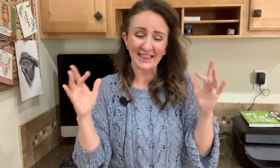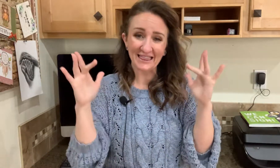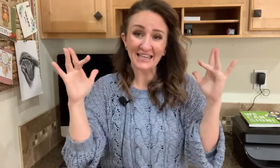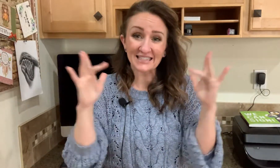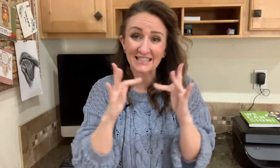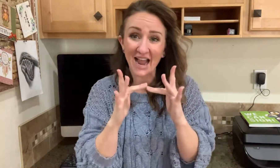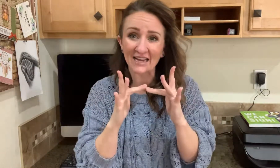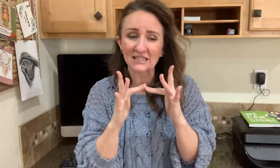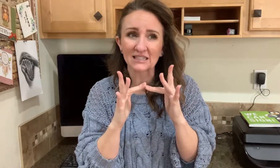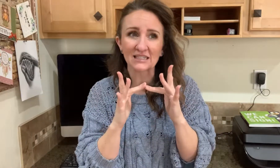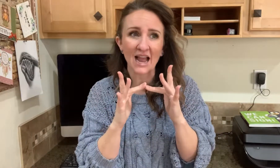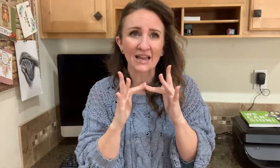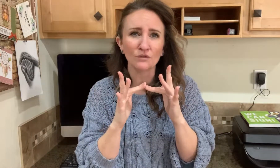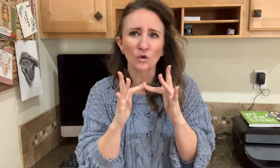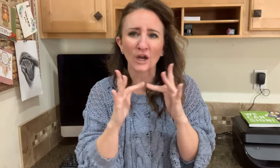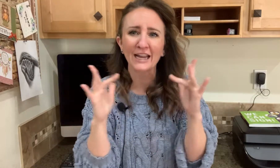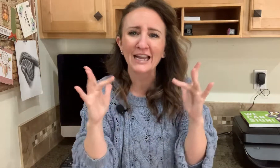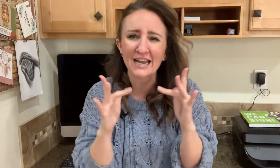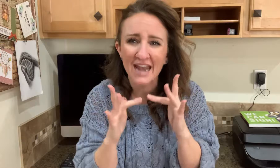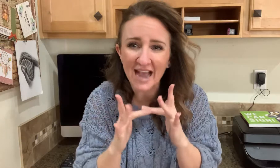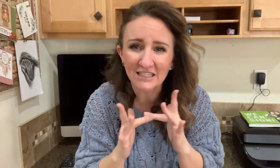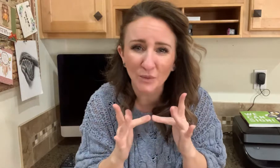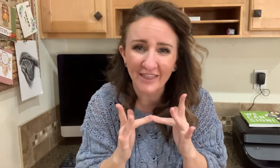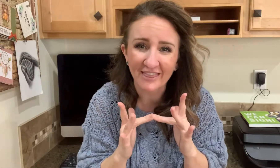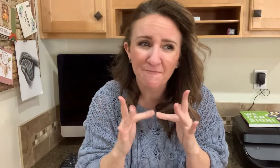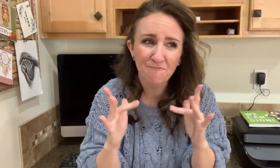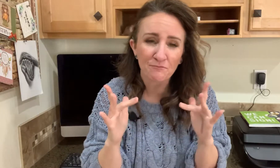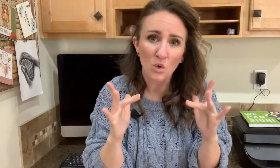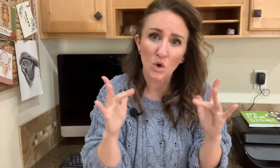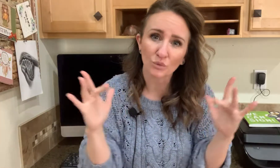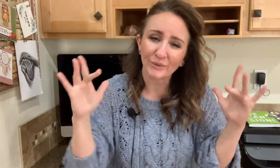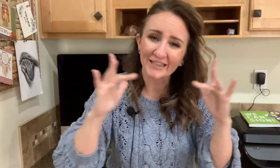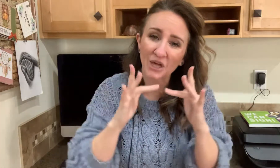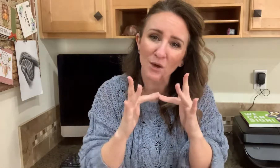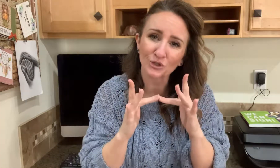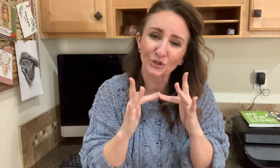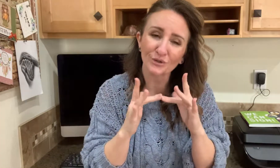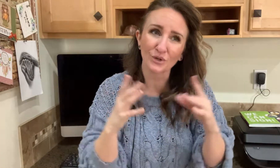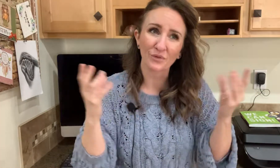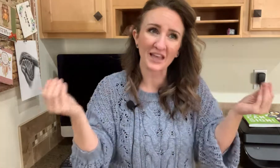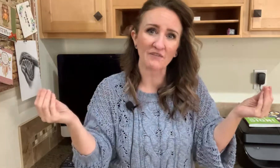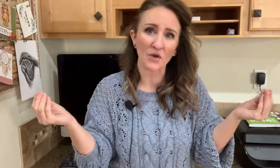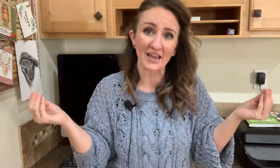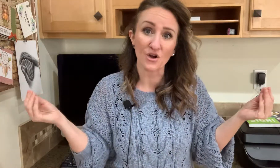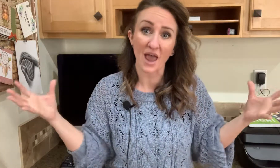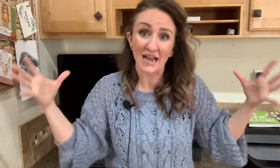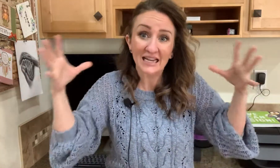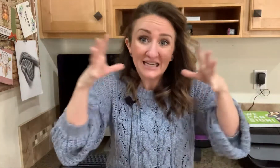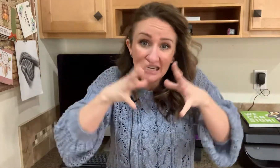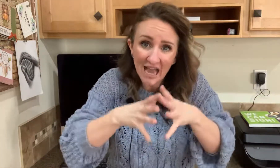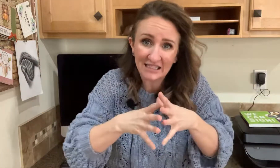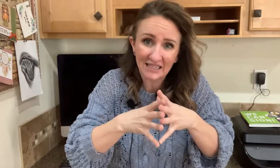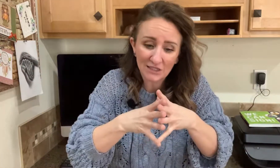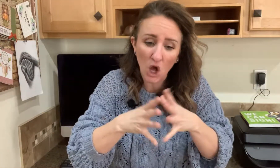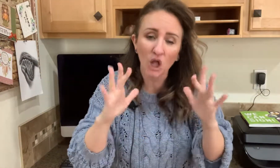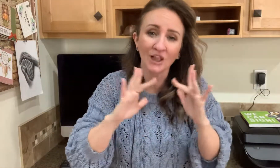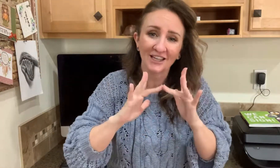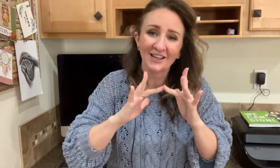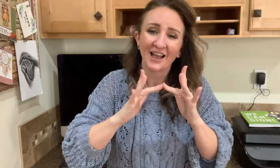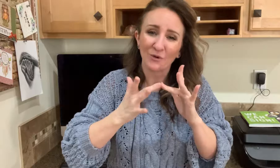This sign is the sign for connect with or reach out to. So think of how the internet connects us all, which is